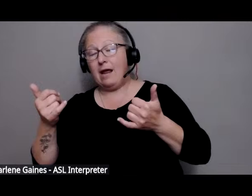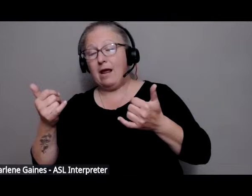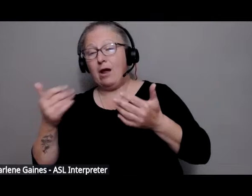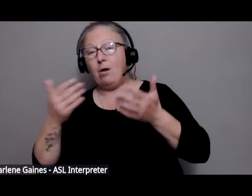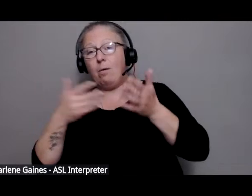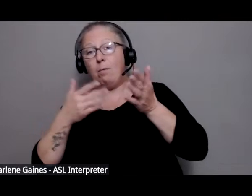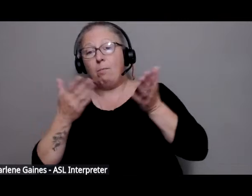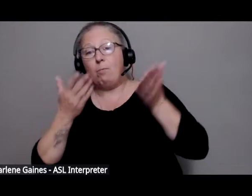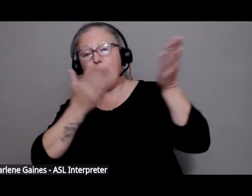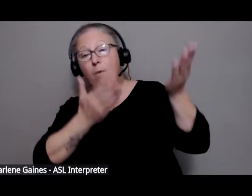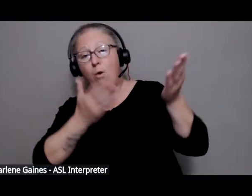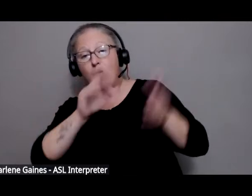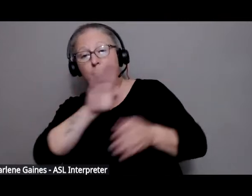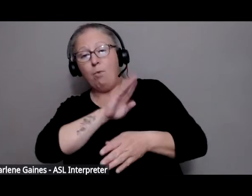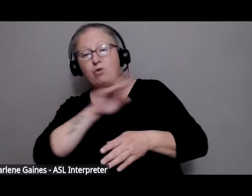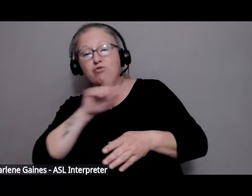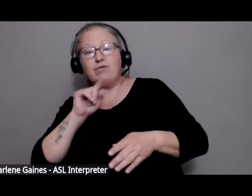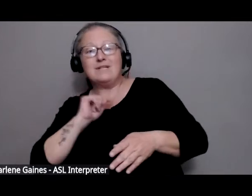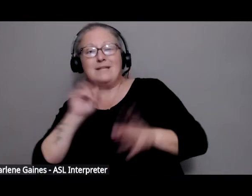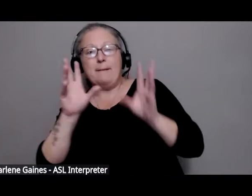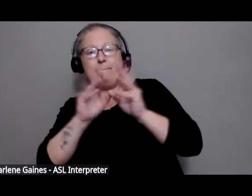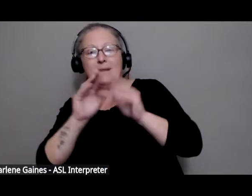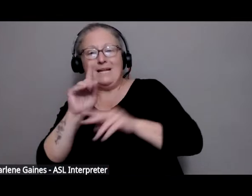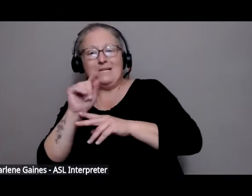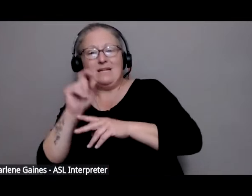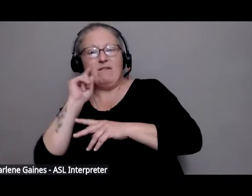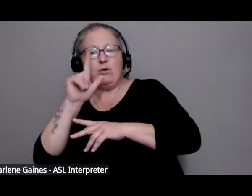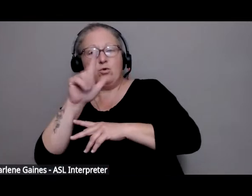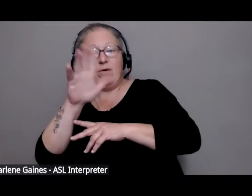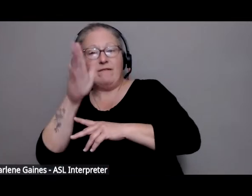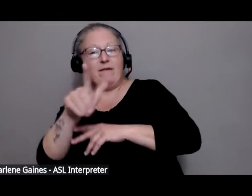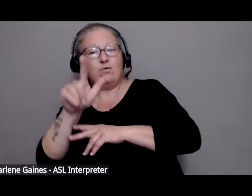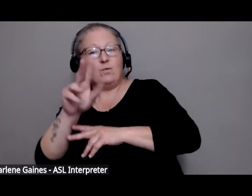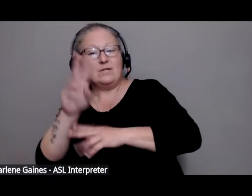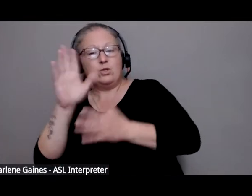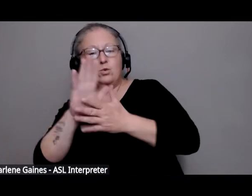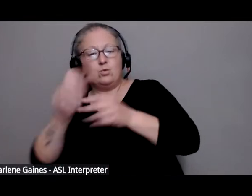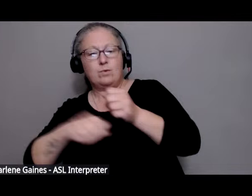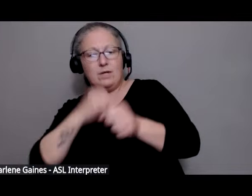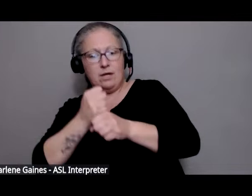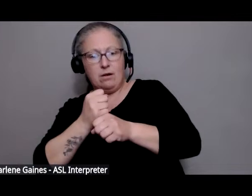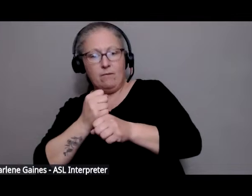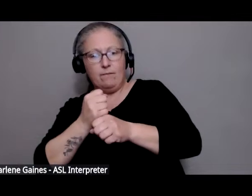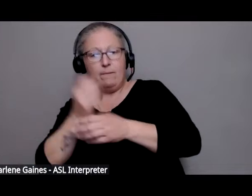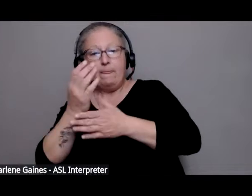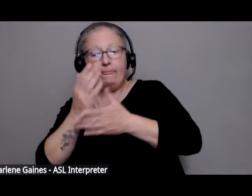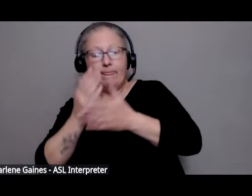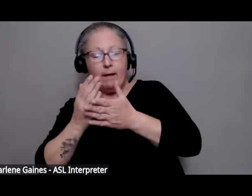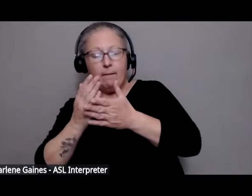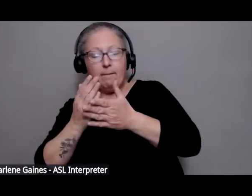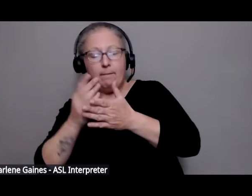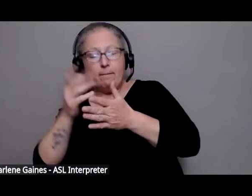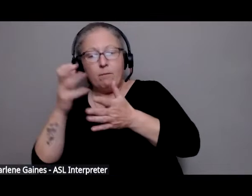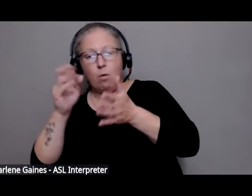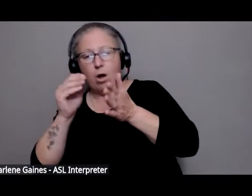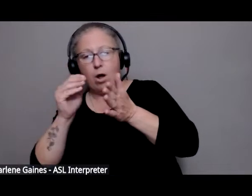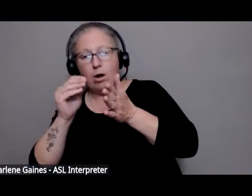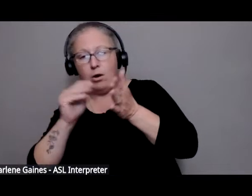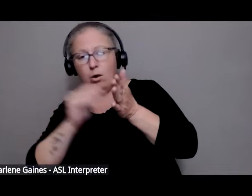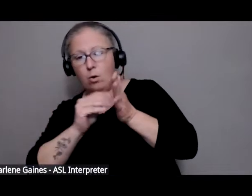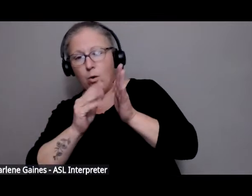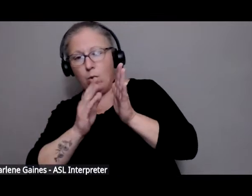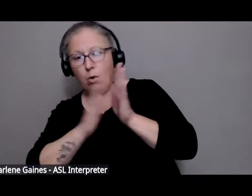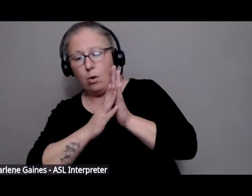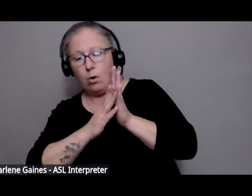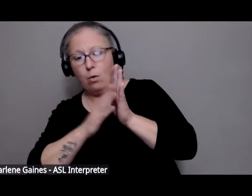proposed Board of Trustees meeting dates for the 25-26 school year. A couple of things to note. We're